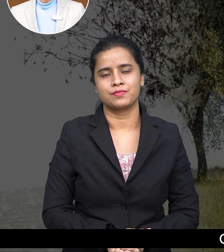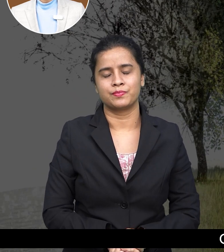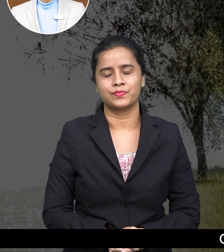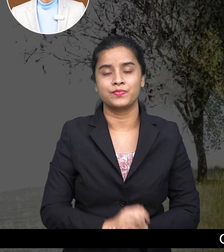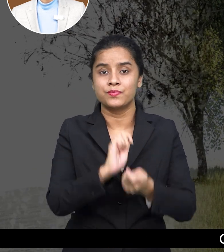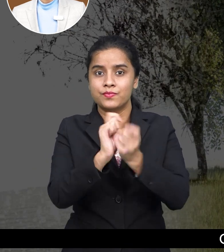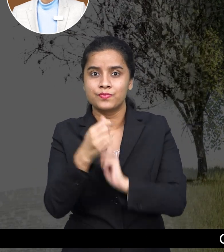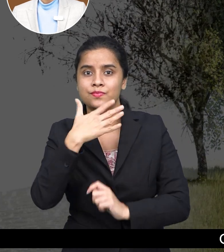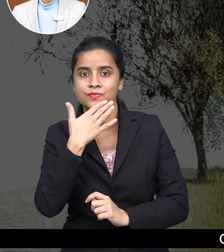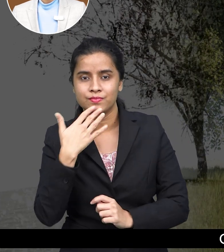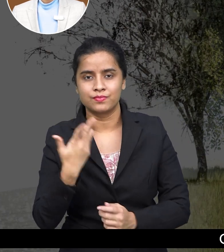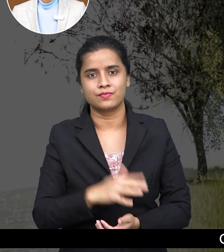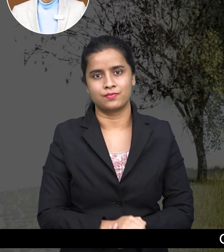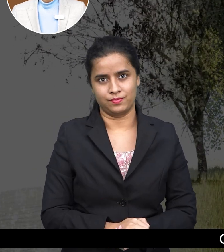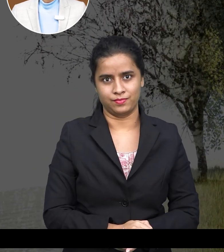change in color,